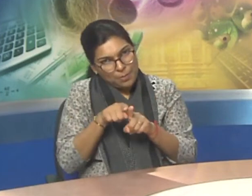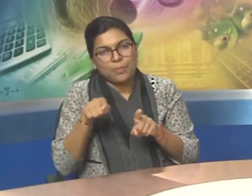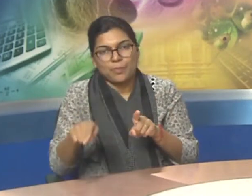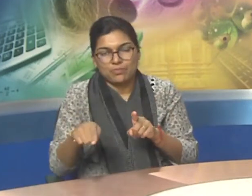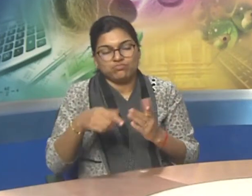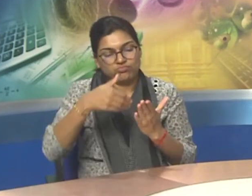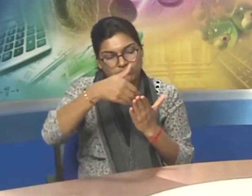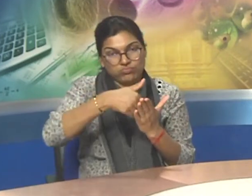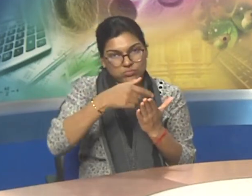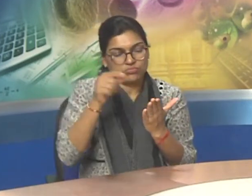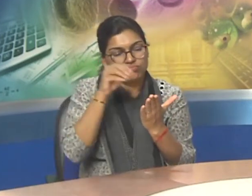that page.